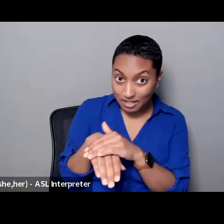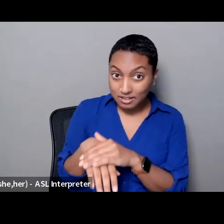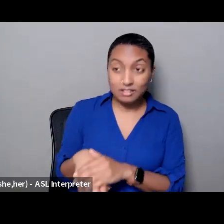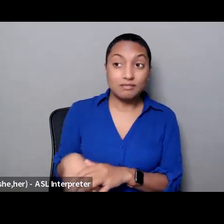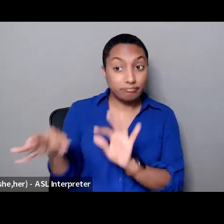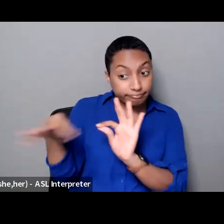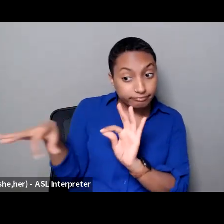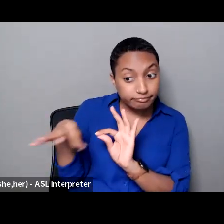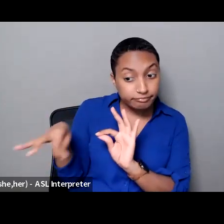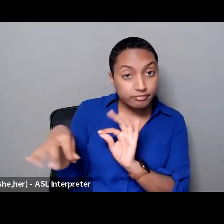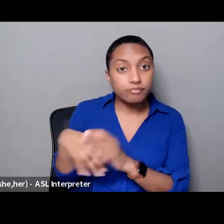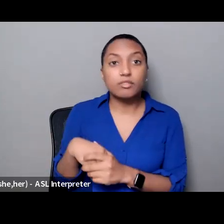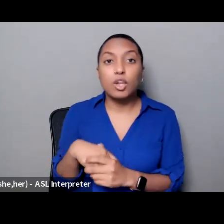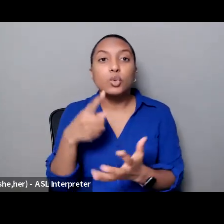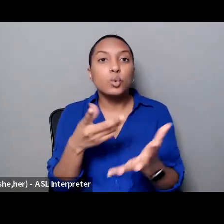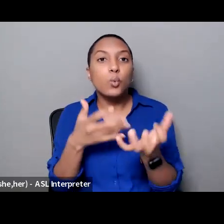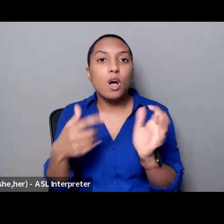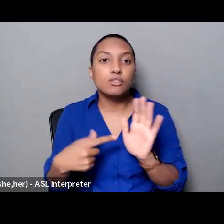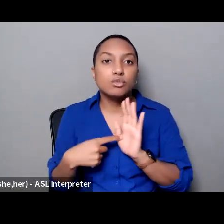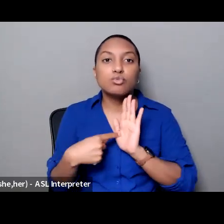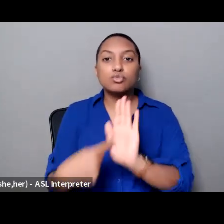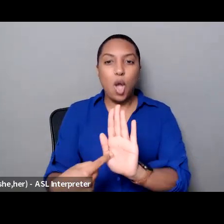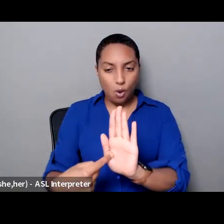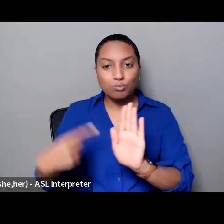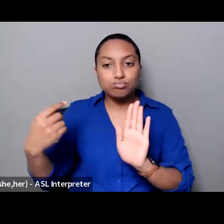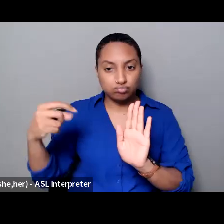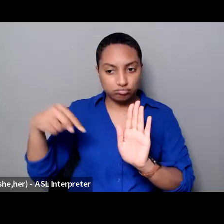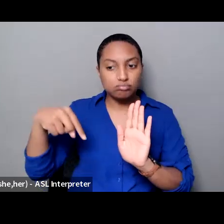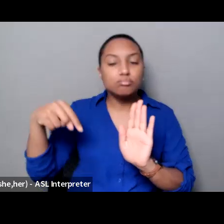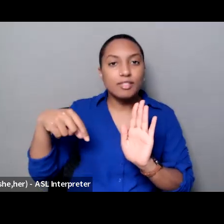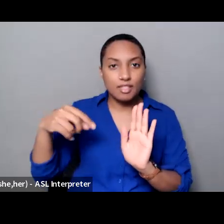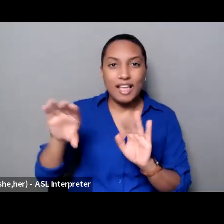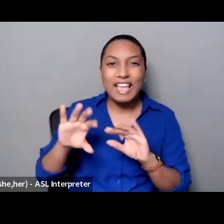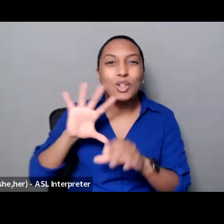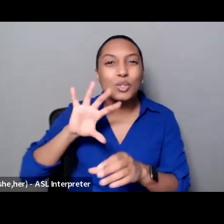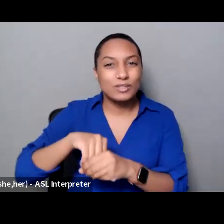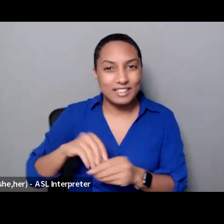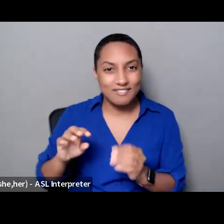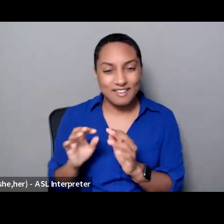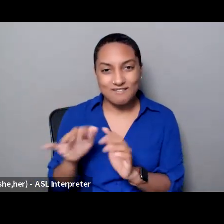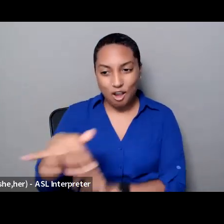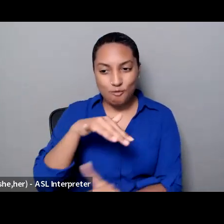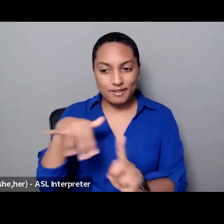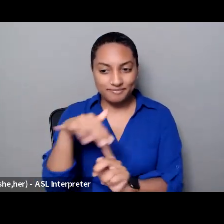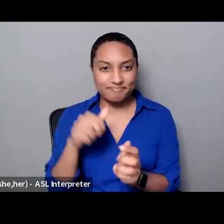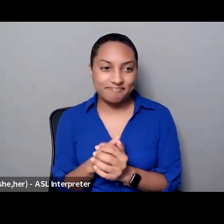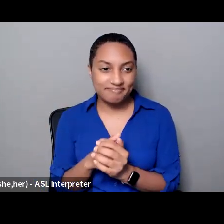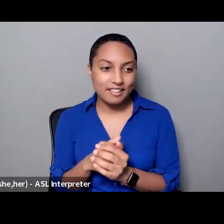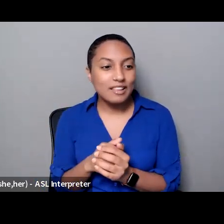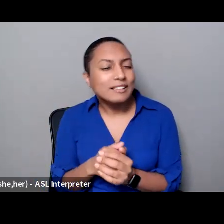are an inclusive environment. And those are just a few of the ideas as it relates